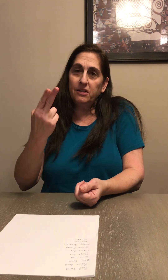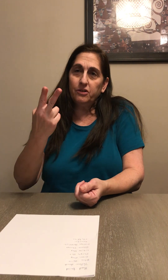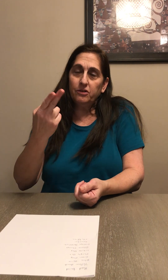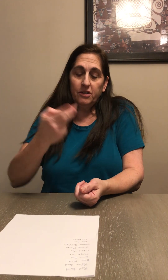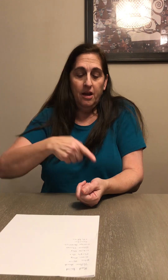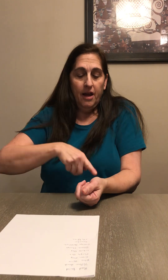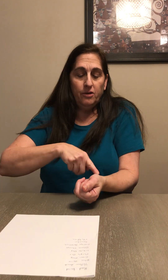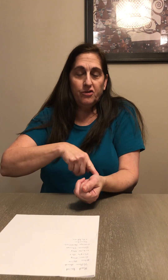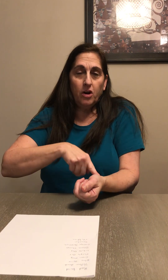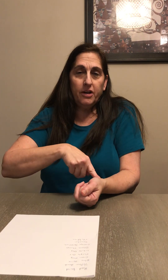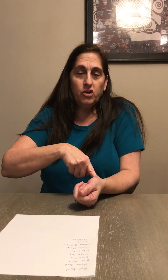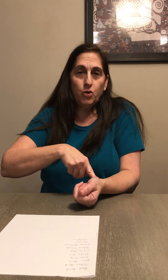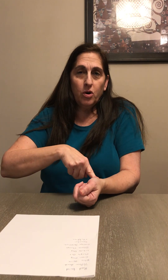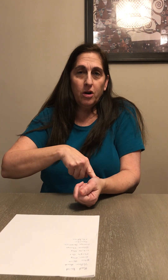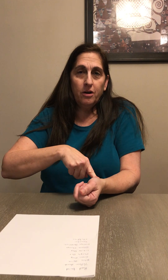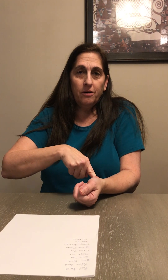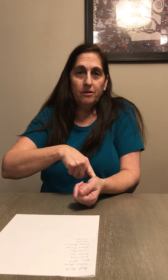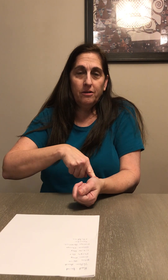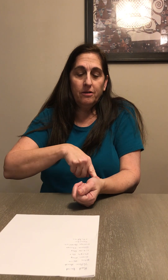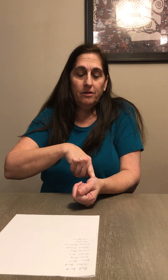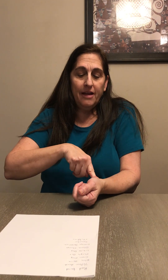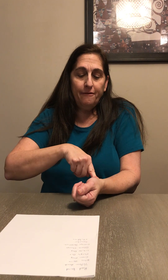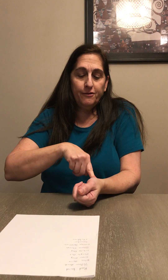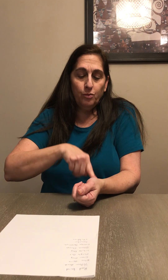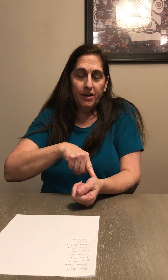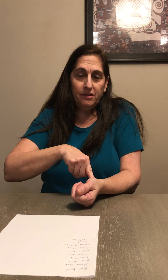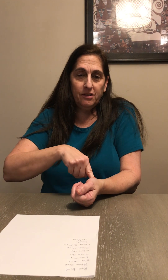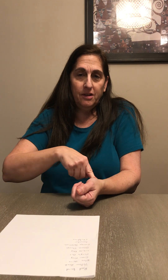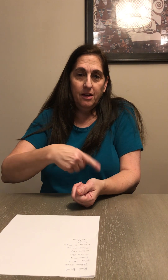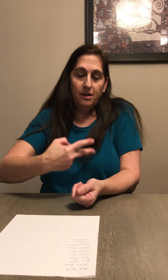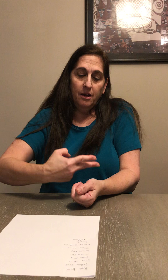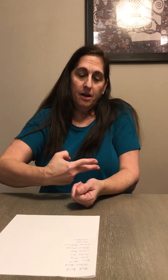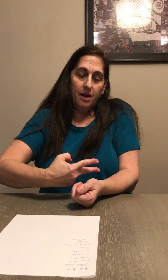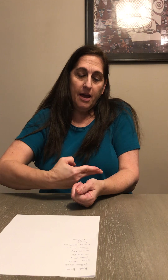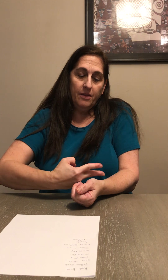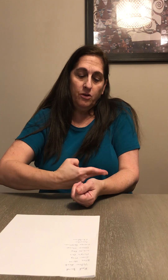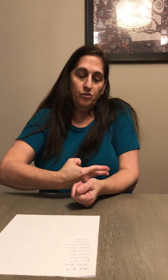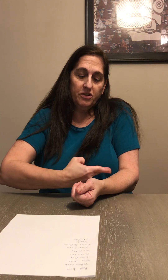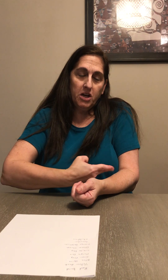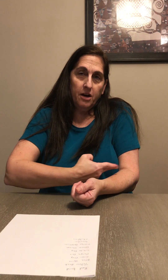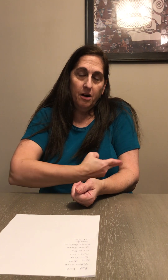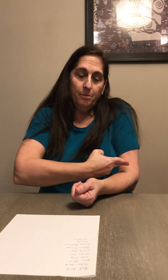scissors and you start at your left wrist and then you just cut up.